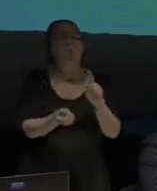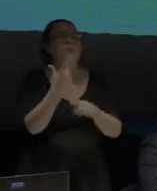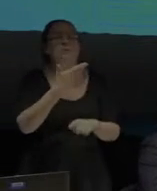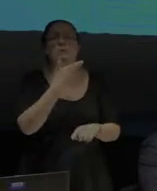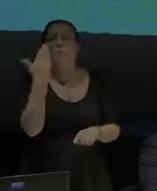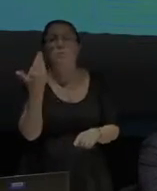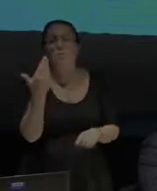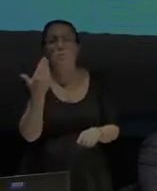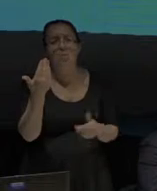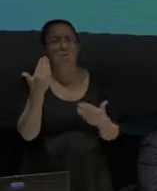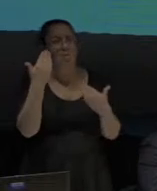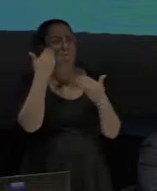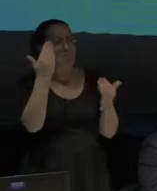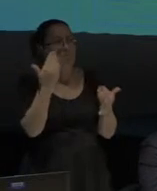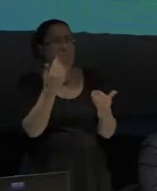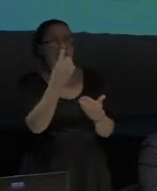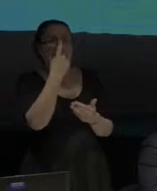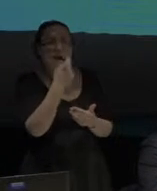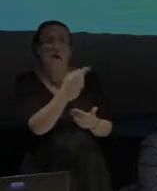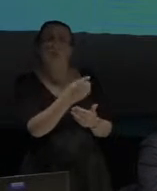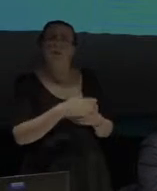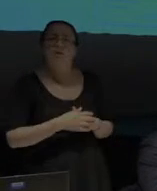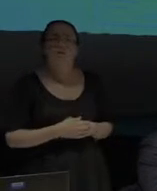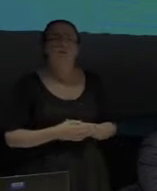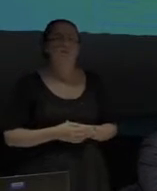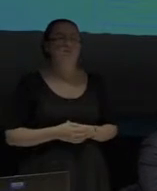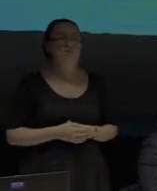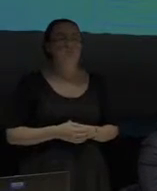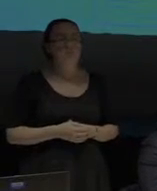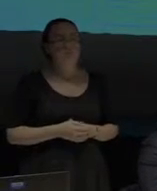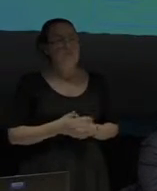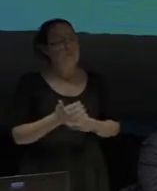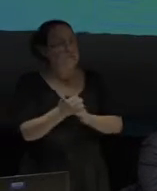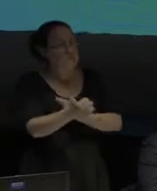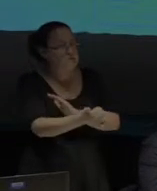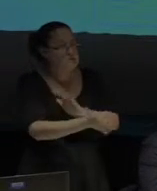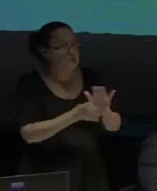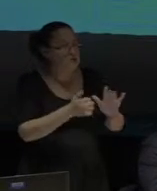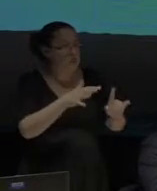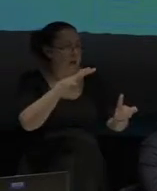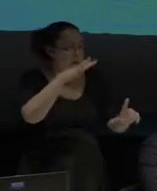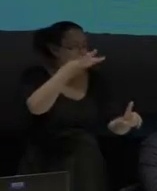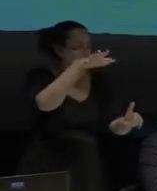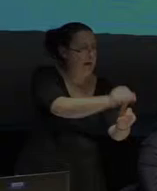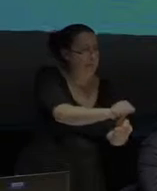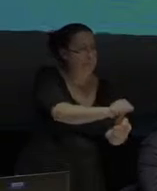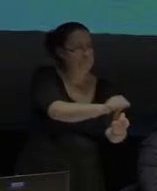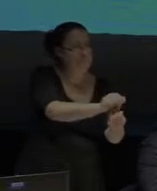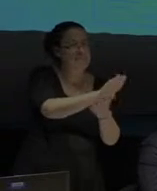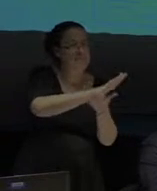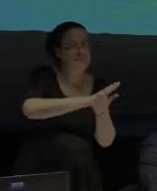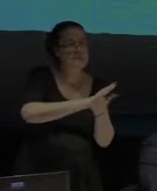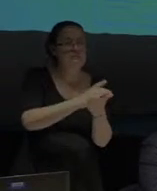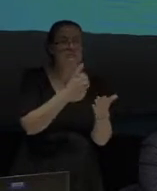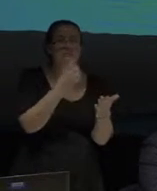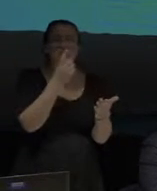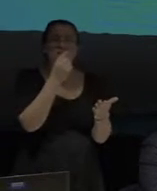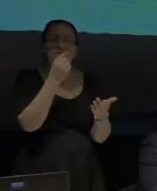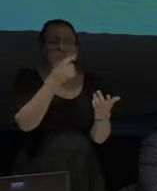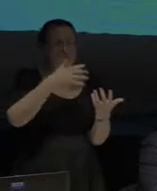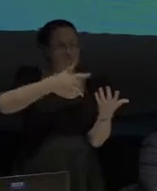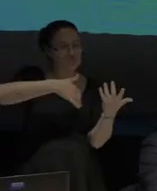might be available to them. Being able to tap into that and find the right skills really brings a nice mix of capabilities together when you're trying